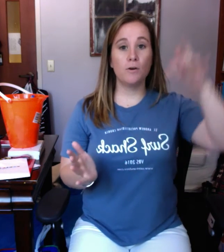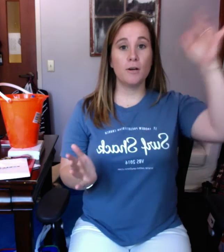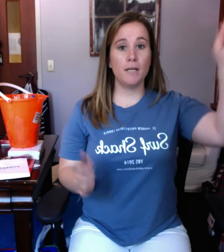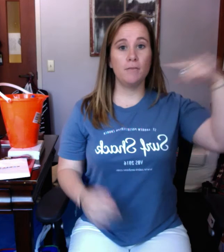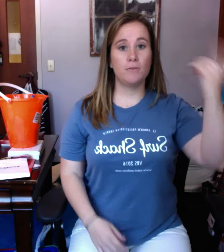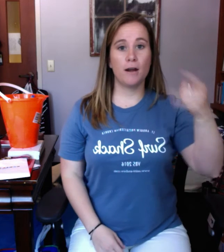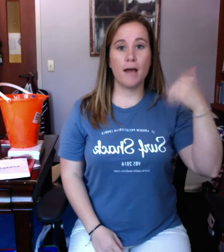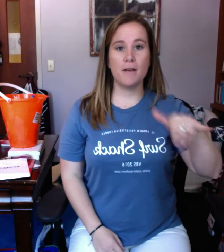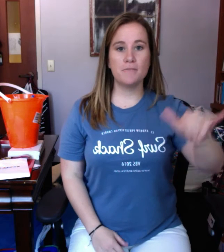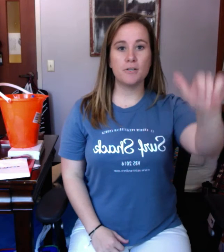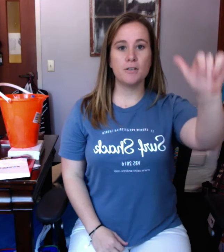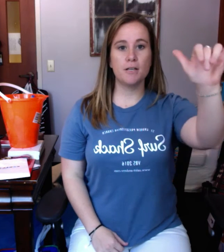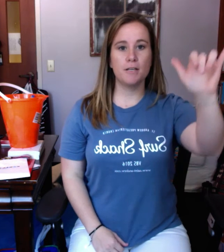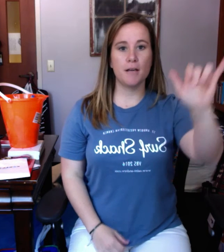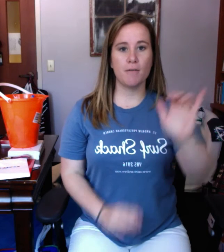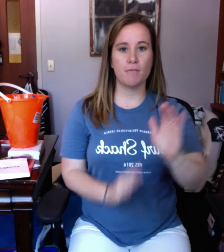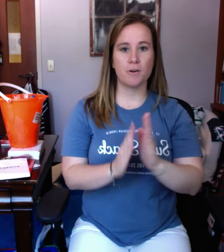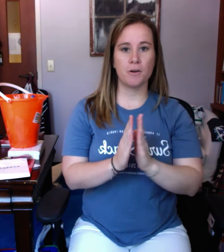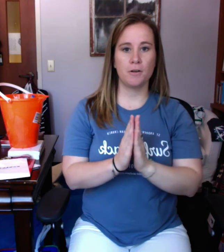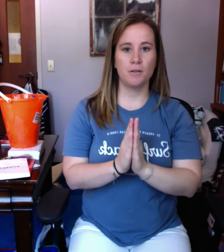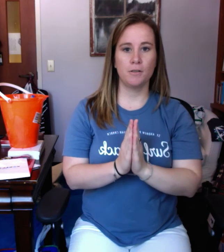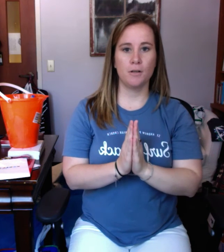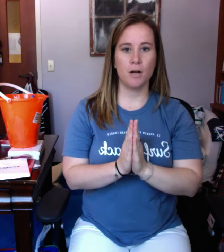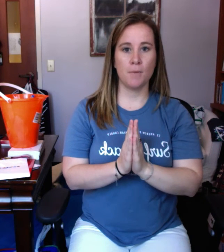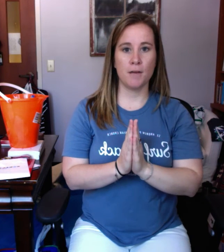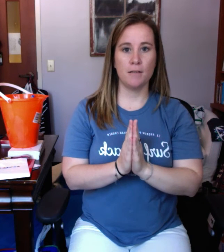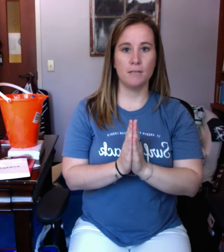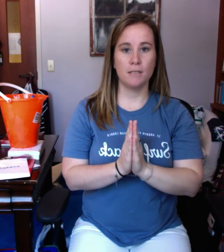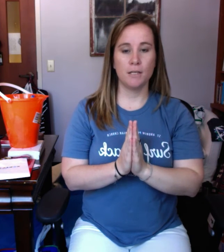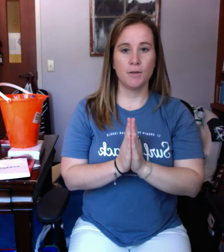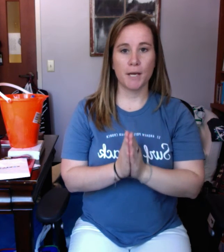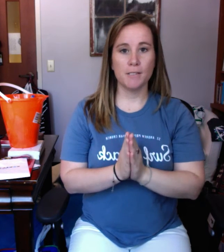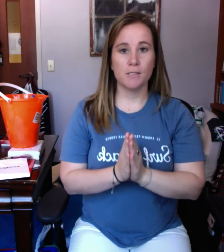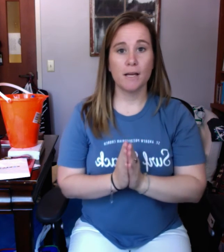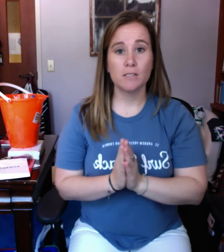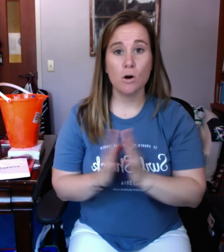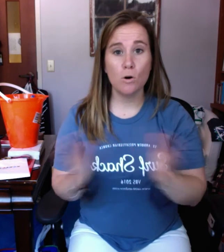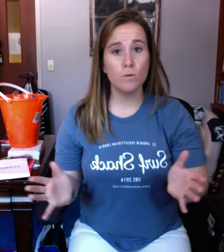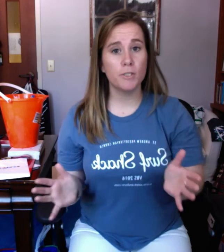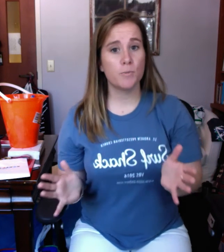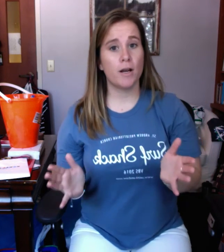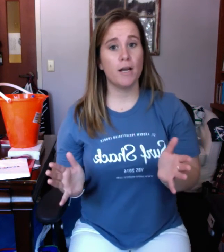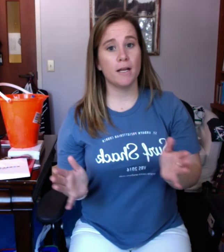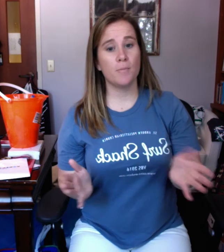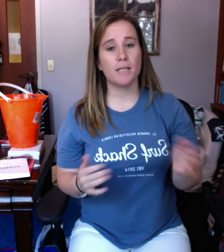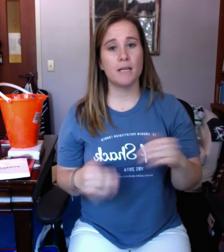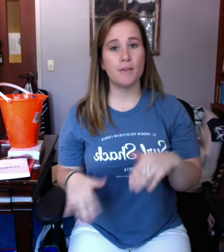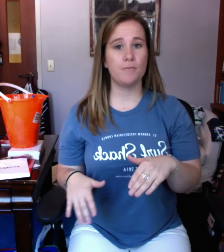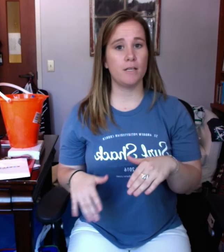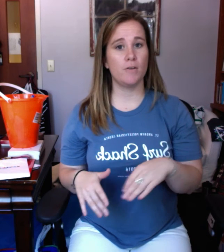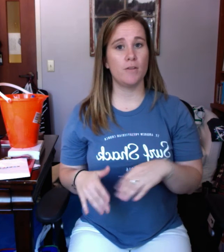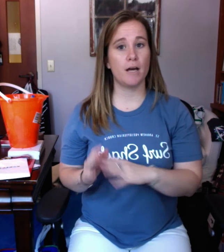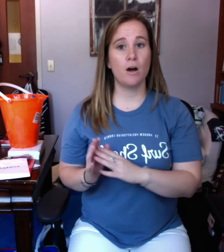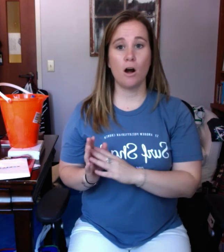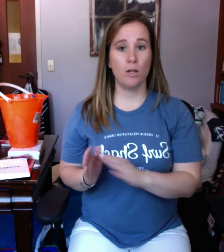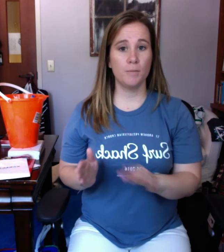glory forever and ever. Amen. Okay, so that's the whole Lord's Prayer, and I'll make another video that all I'm going to do